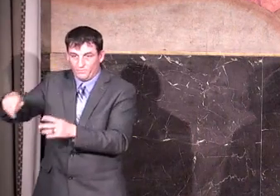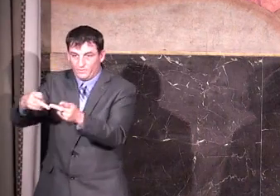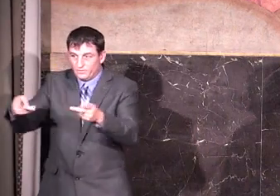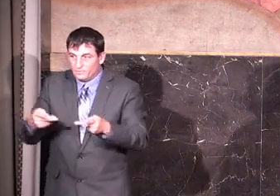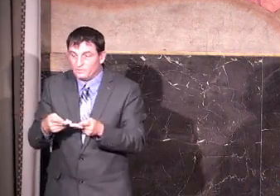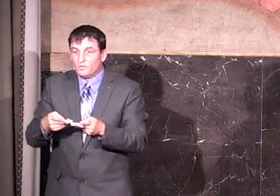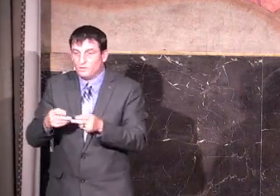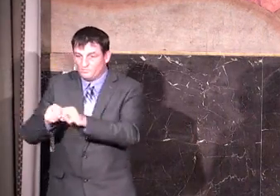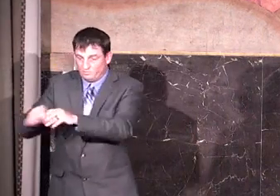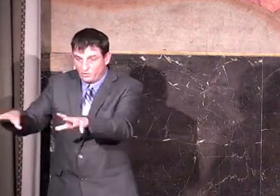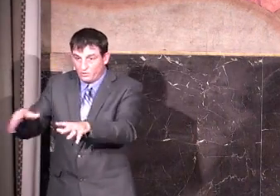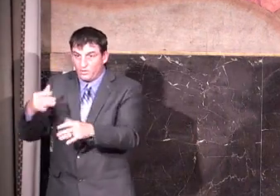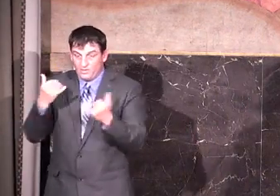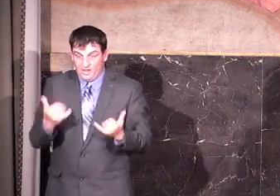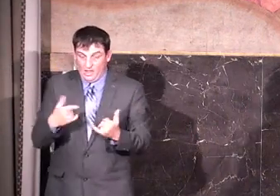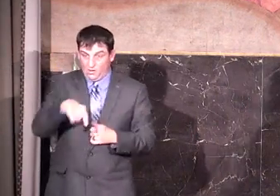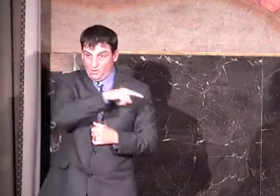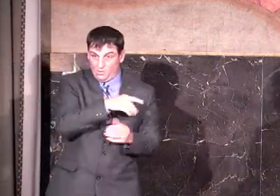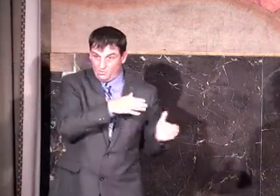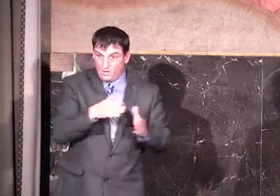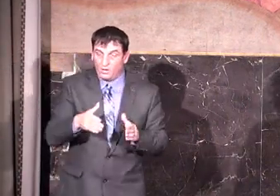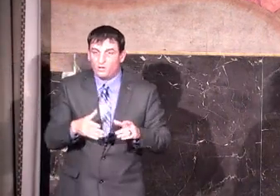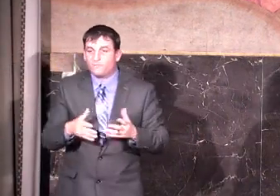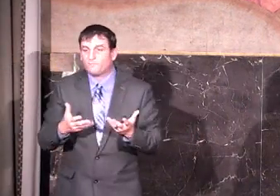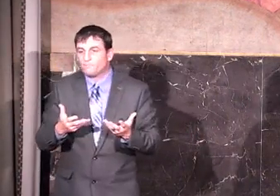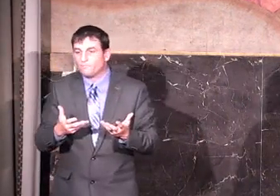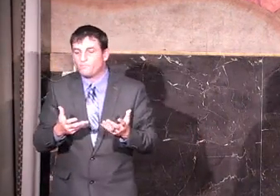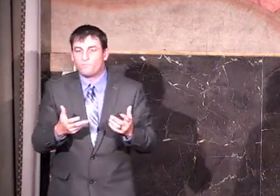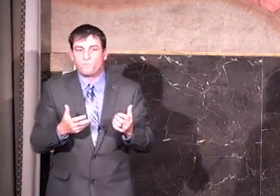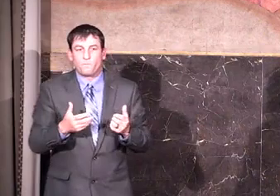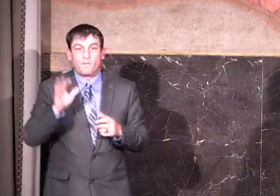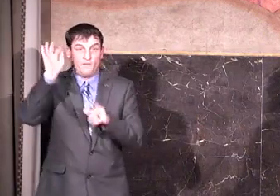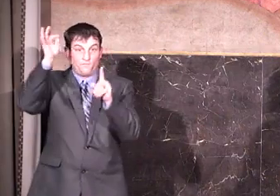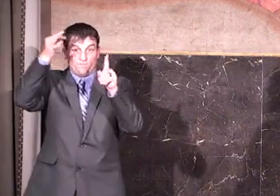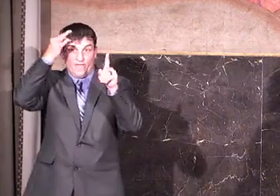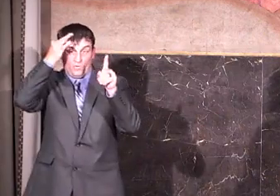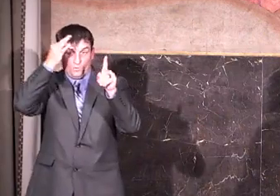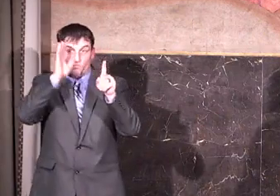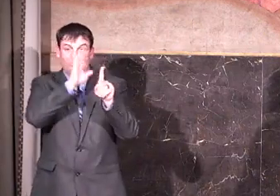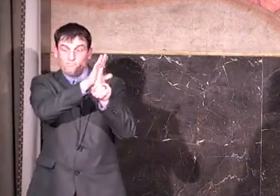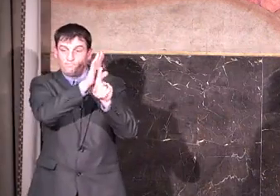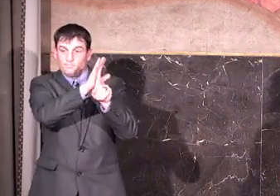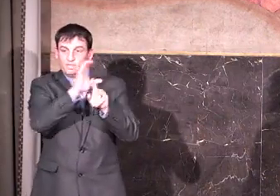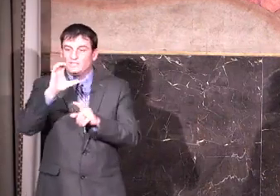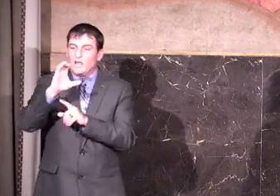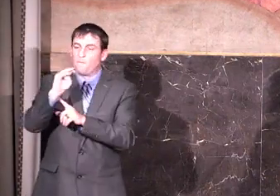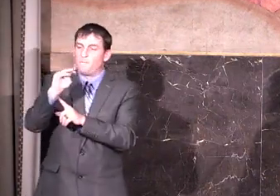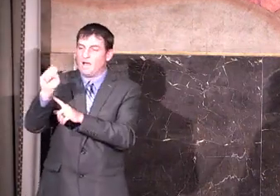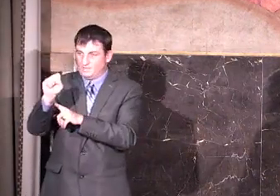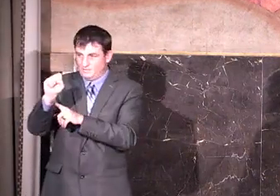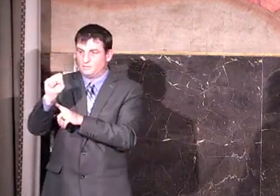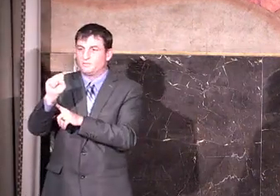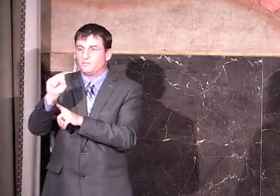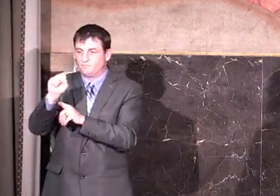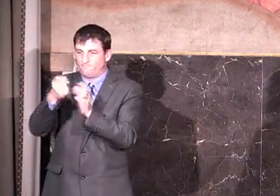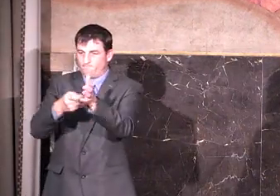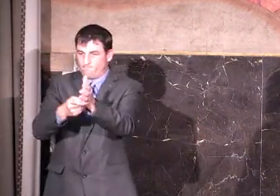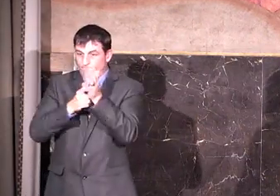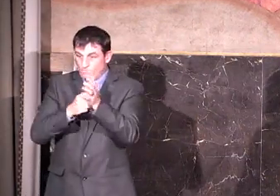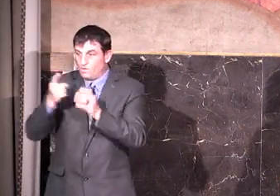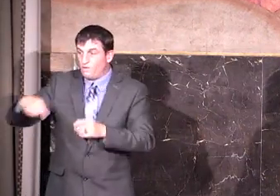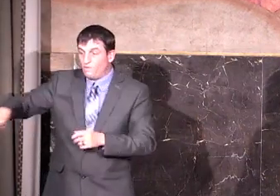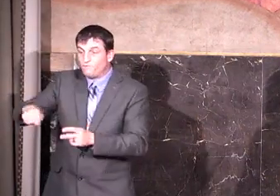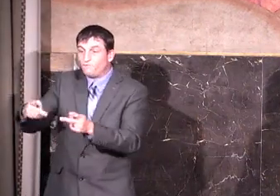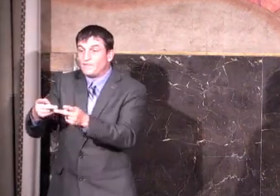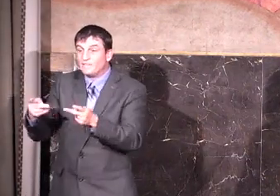COVID-19 cases? Yeah, so the federal guidance is that CMS is mandating for the facilities that